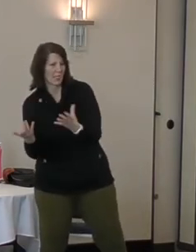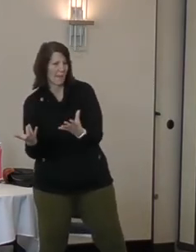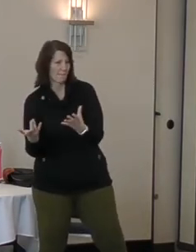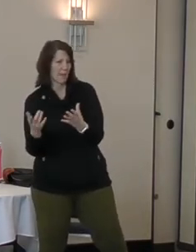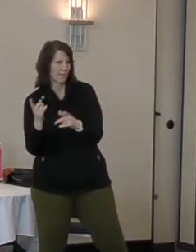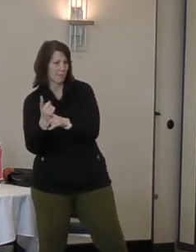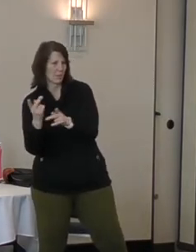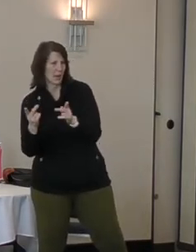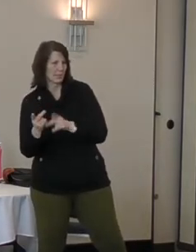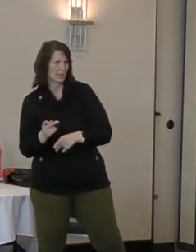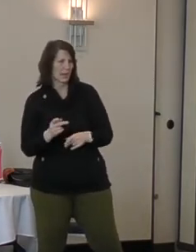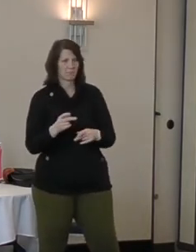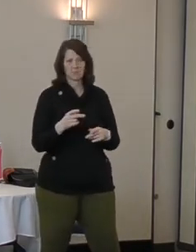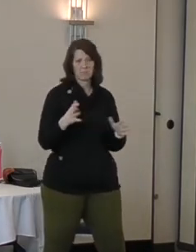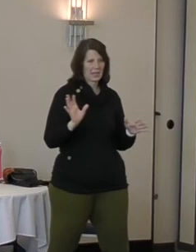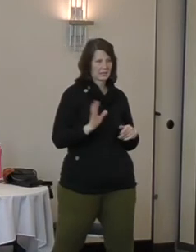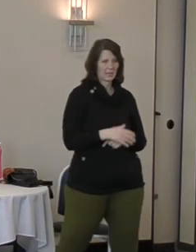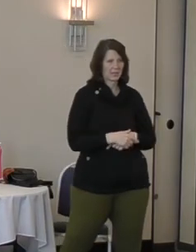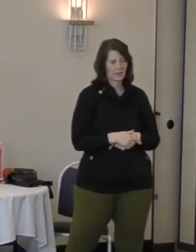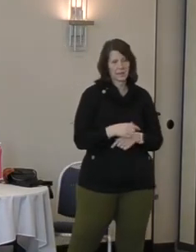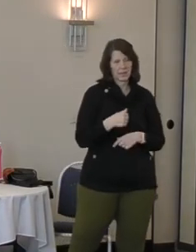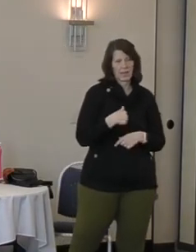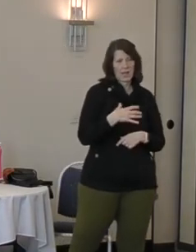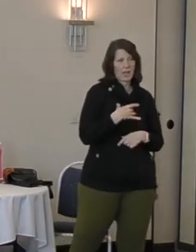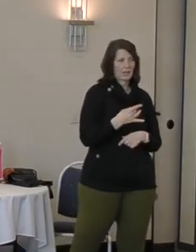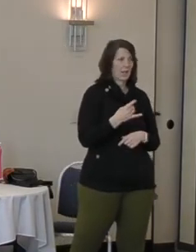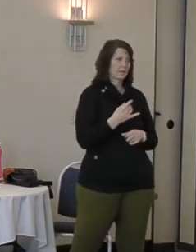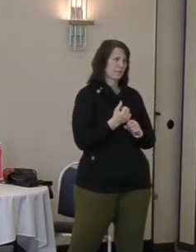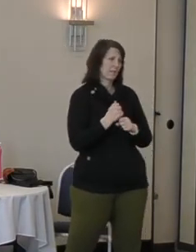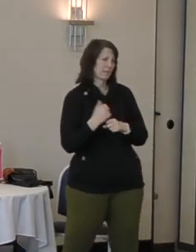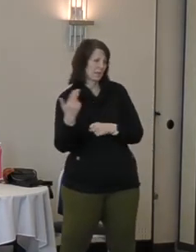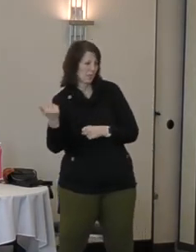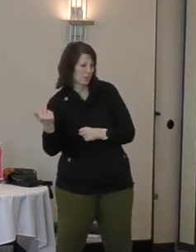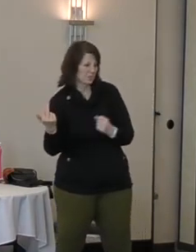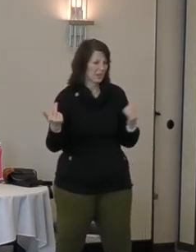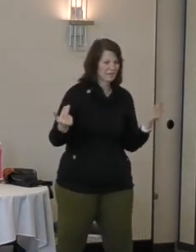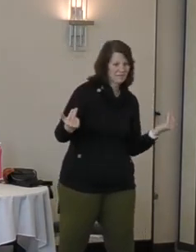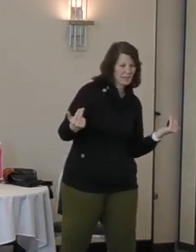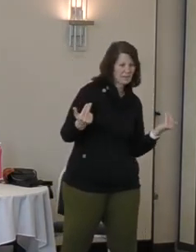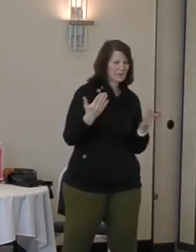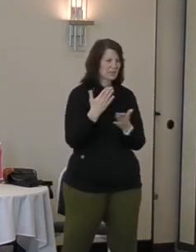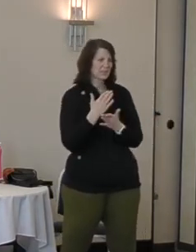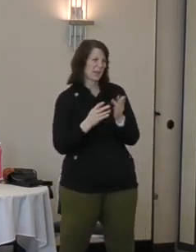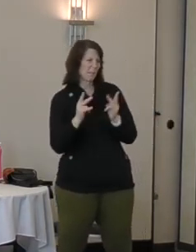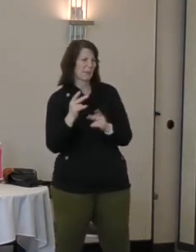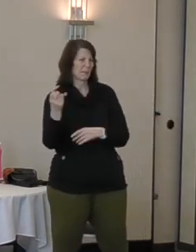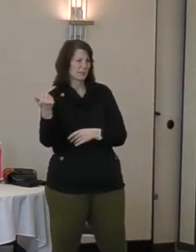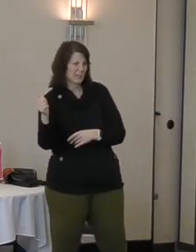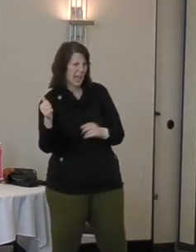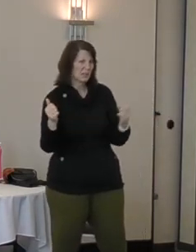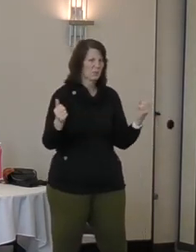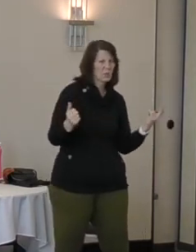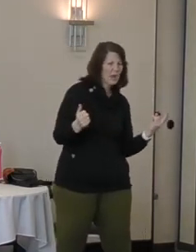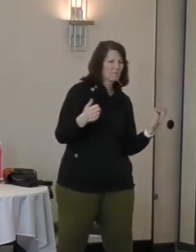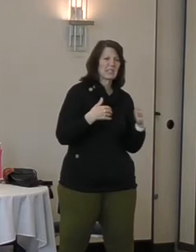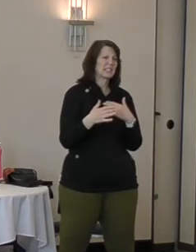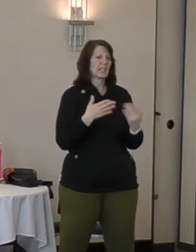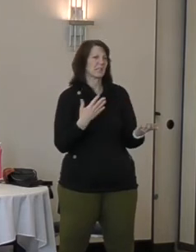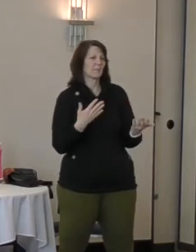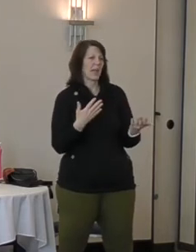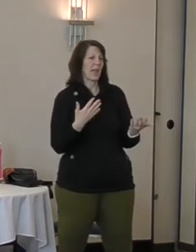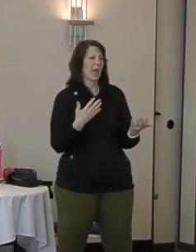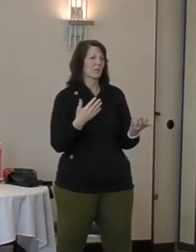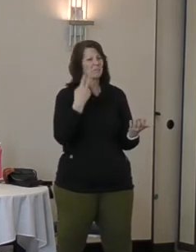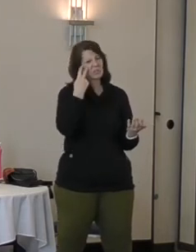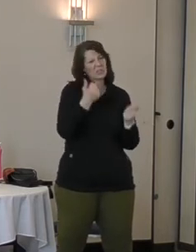spot. That's it, right? I like making it a 13, 15. Some people might make it a 10, 12. It doesn't really matter. It's more based on what your personnel